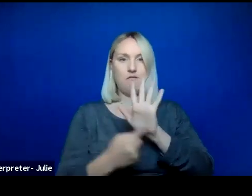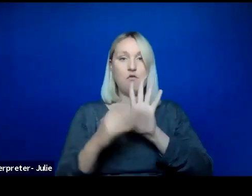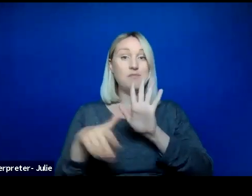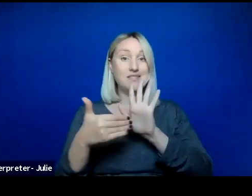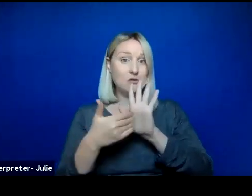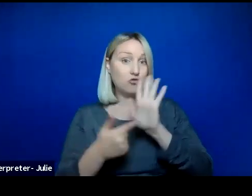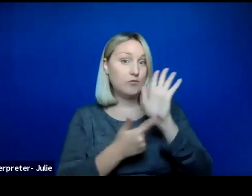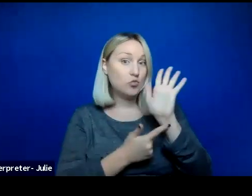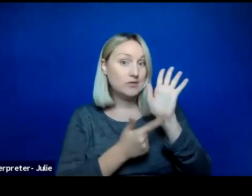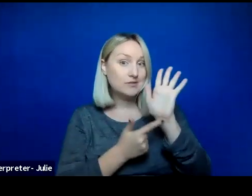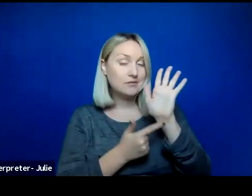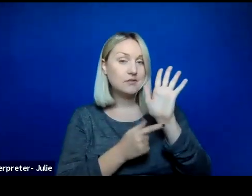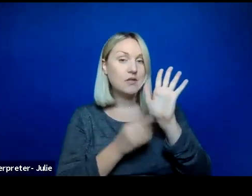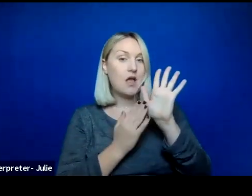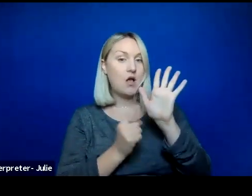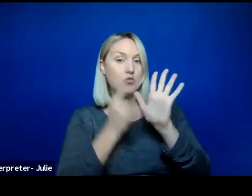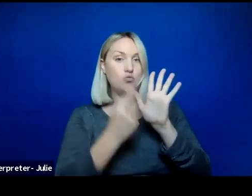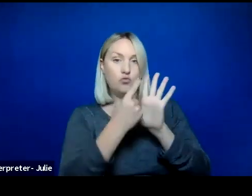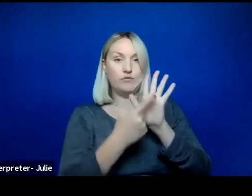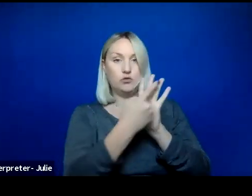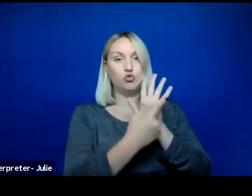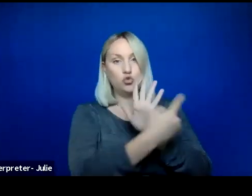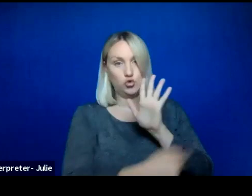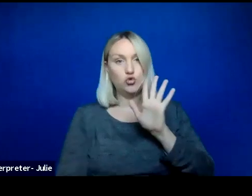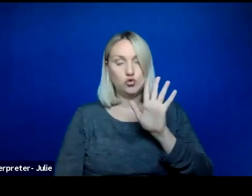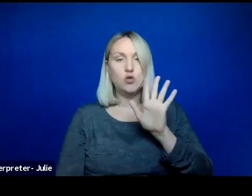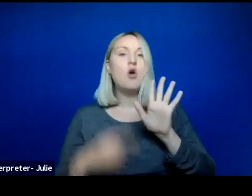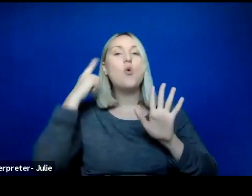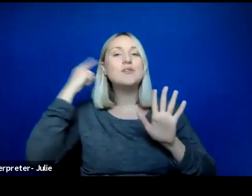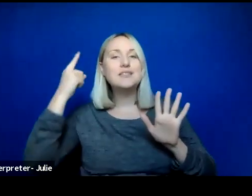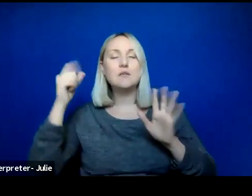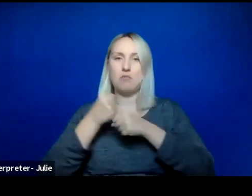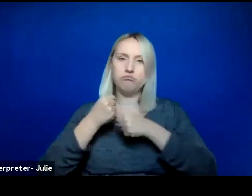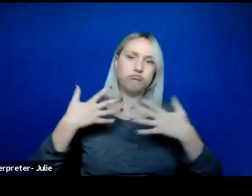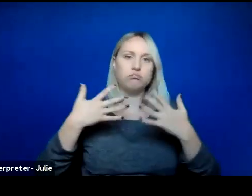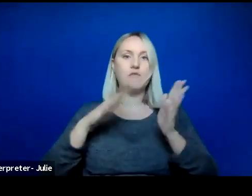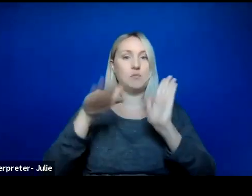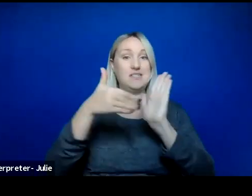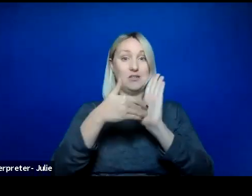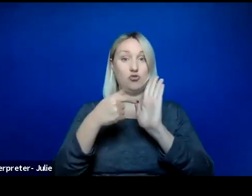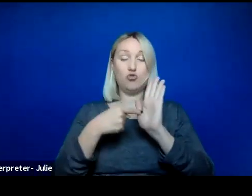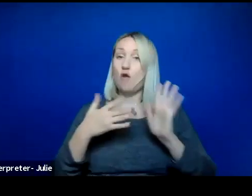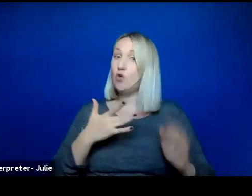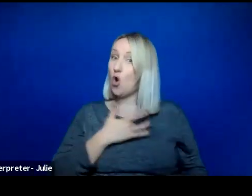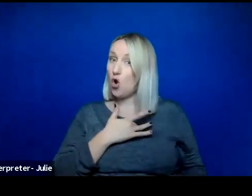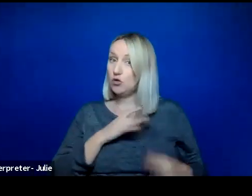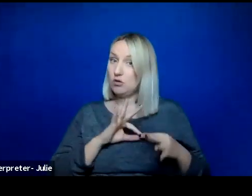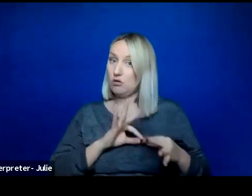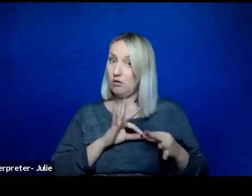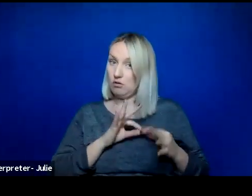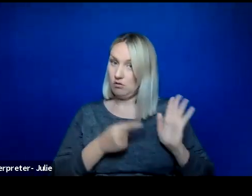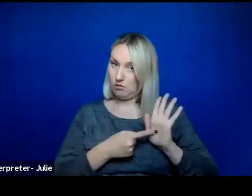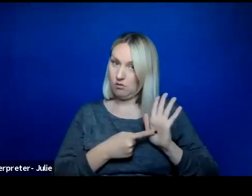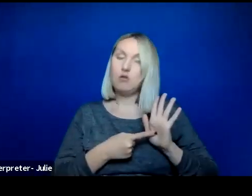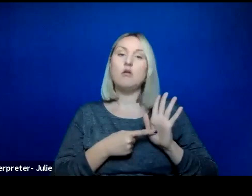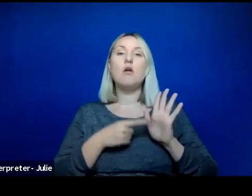your wrist out through your fingertips, or think about expanding from the center of your heart